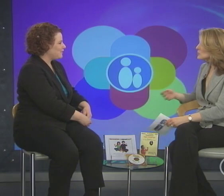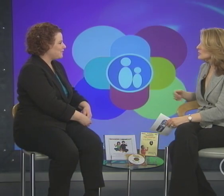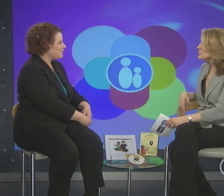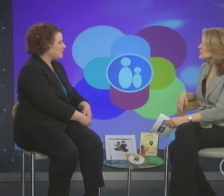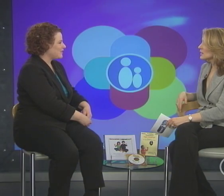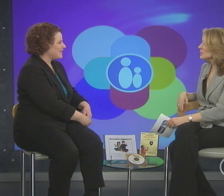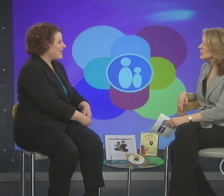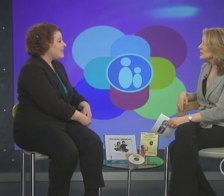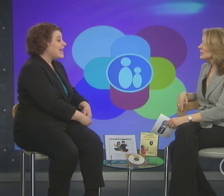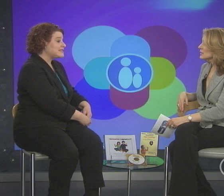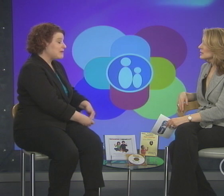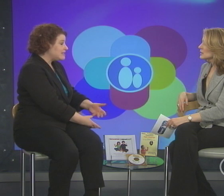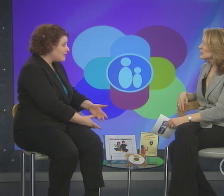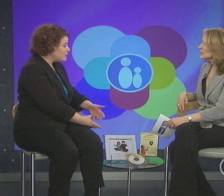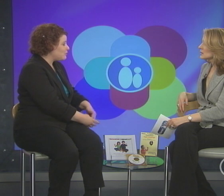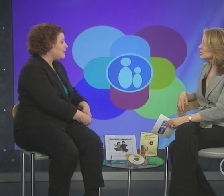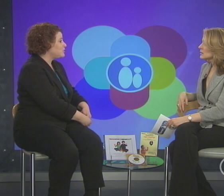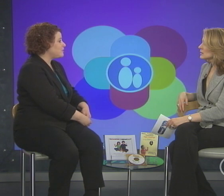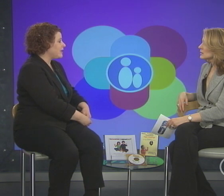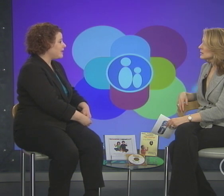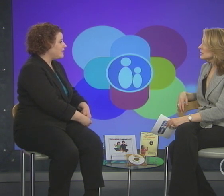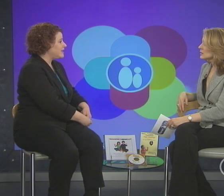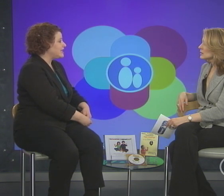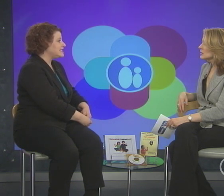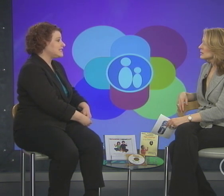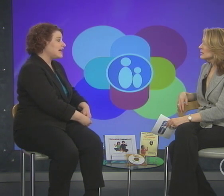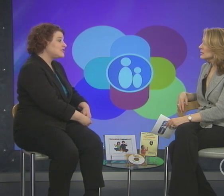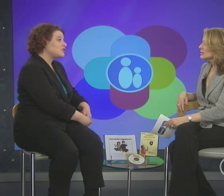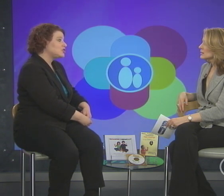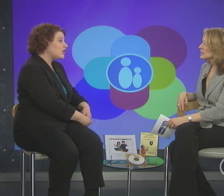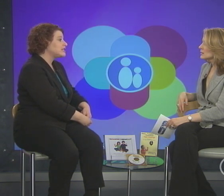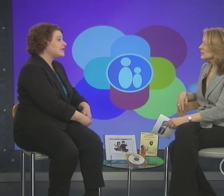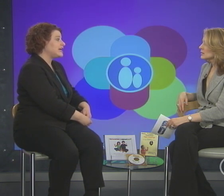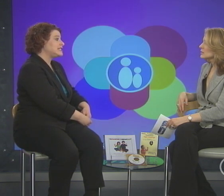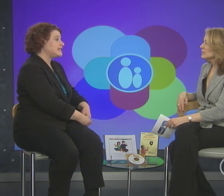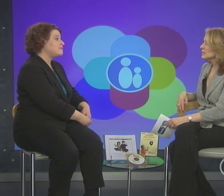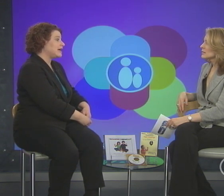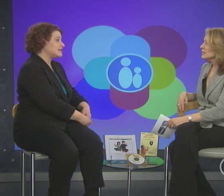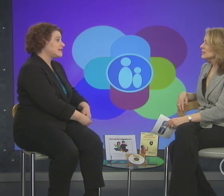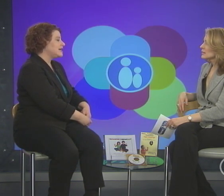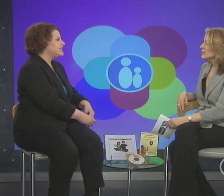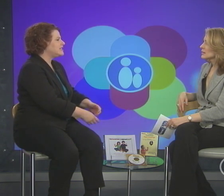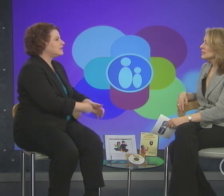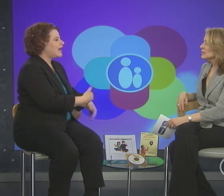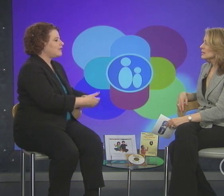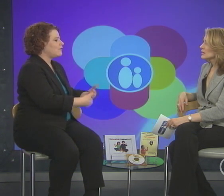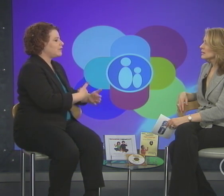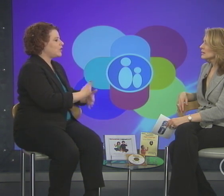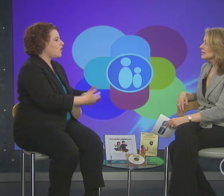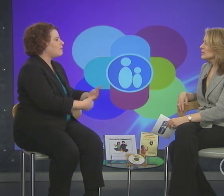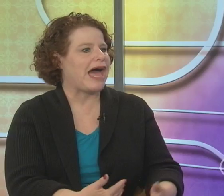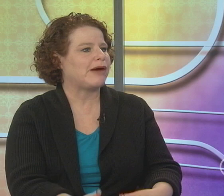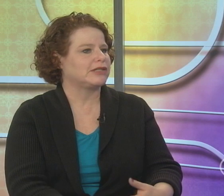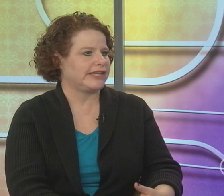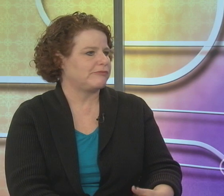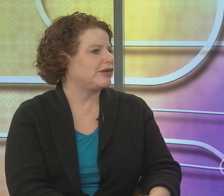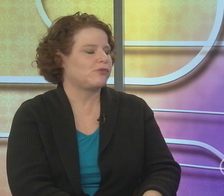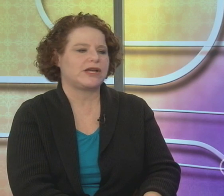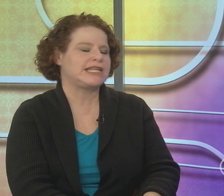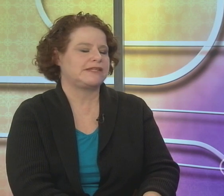with your son? Yes, my son was a premature baby. He did not start talking till 18 months. He did a lot of what we call babbling, but it didn't